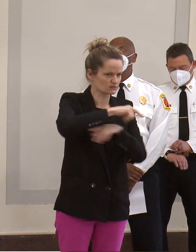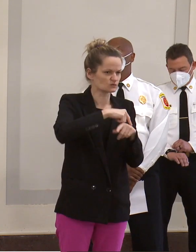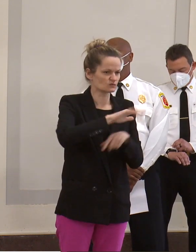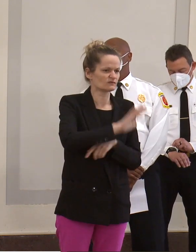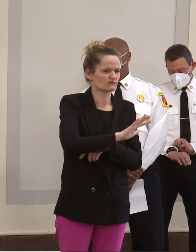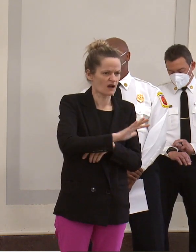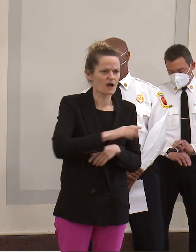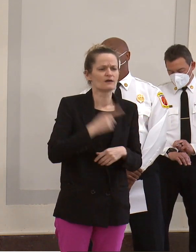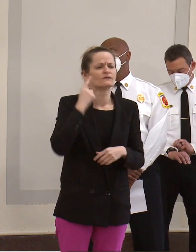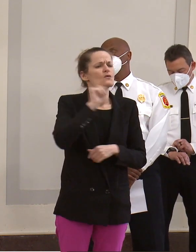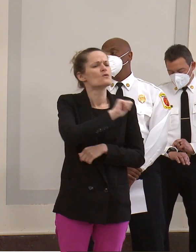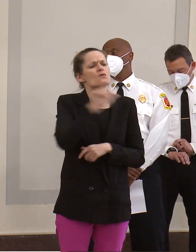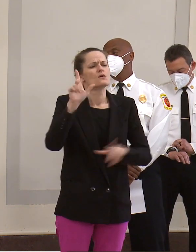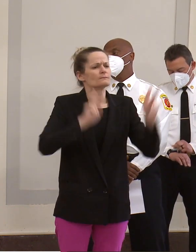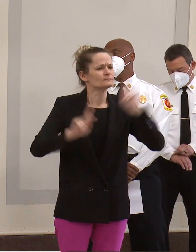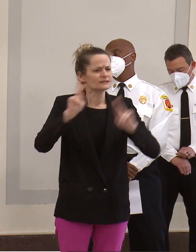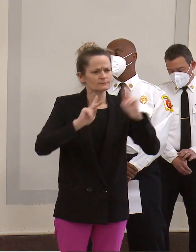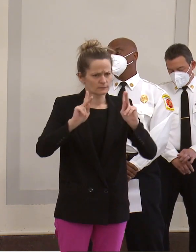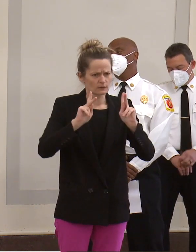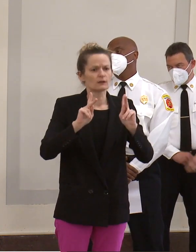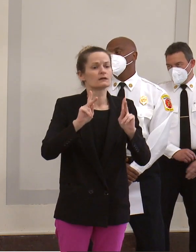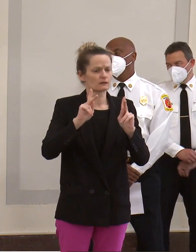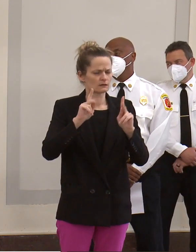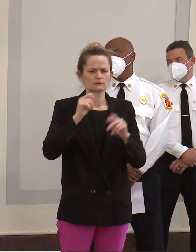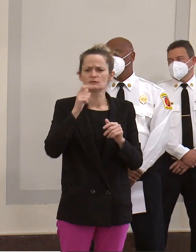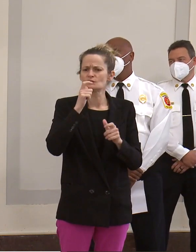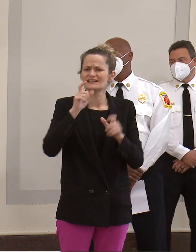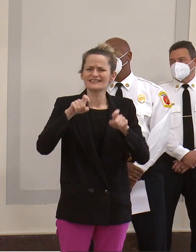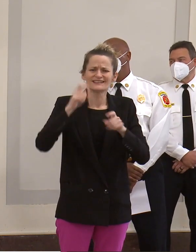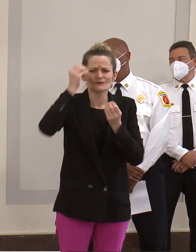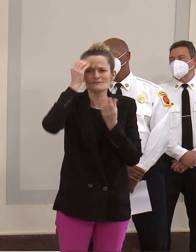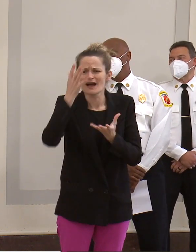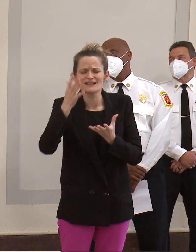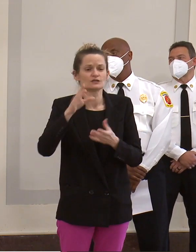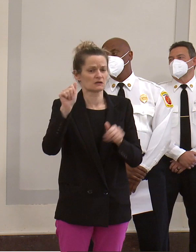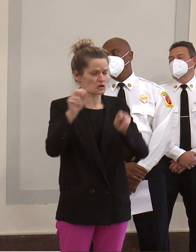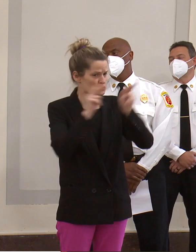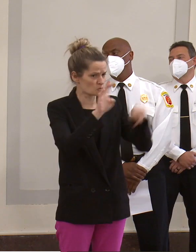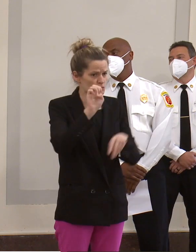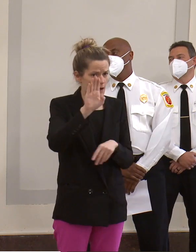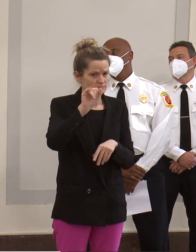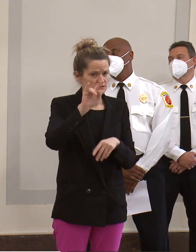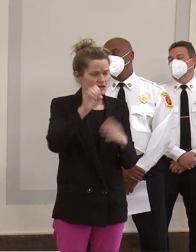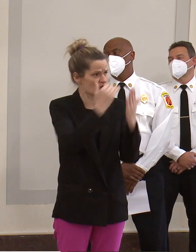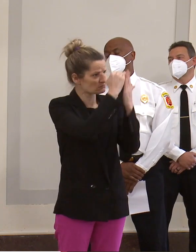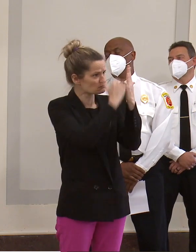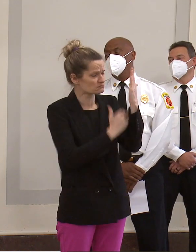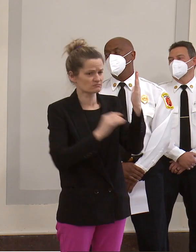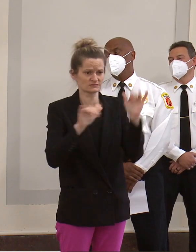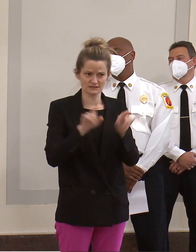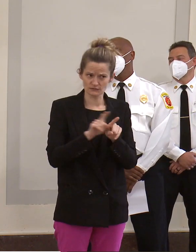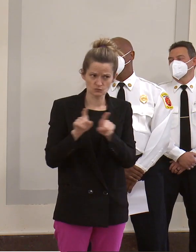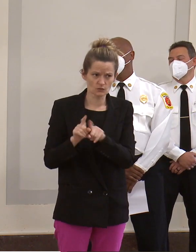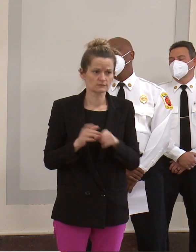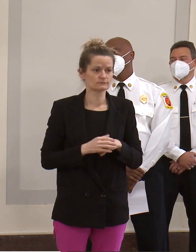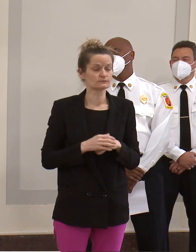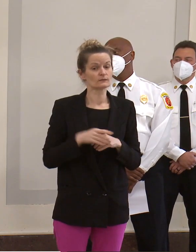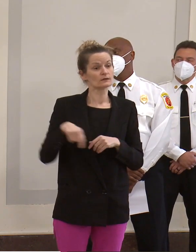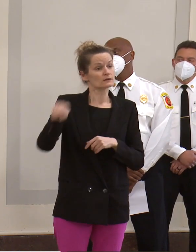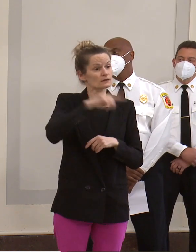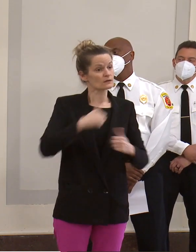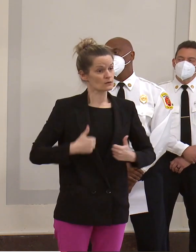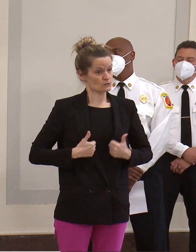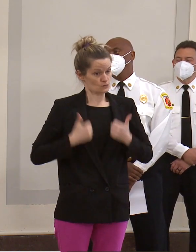who's offering those additional doses. We recommend residents who believe they may qualify for that additional dose to speak with their medical